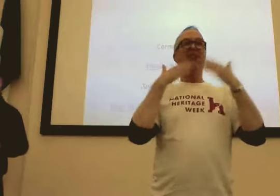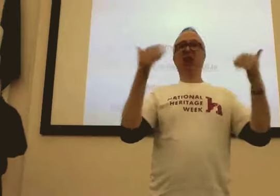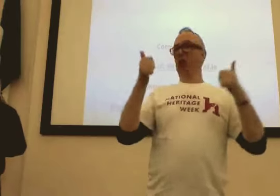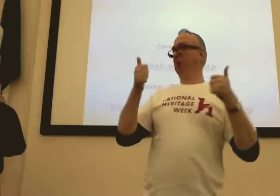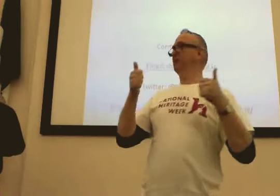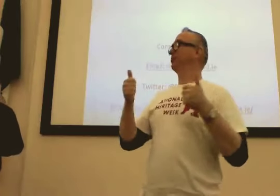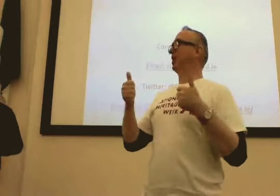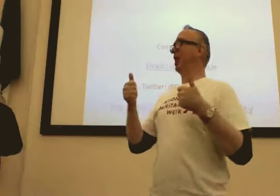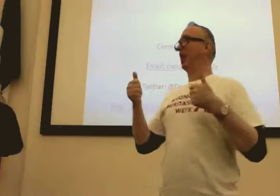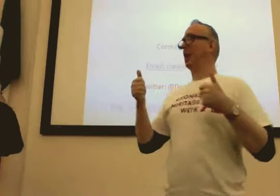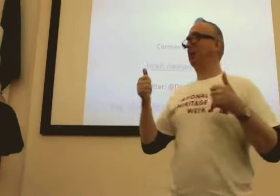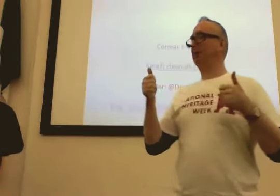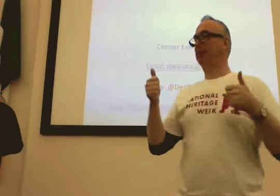Okay, thank you so much.